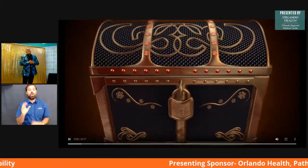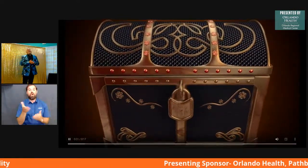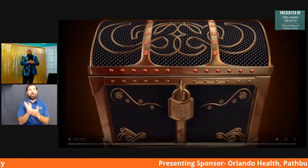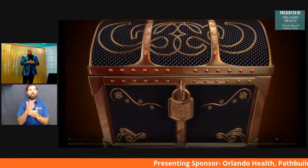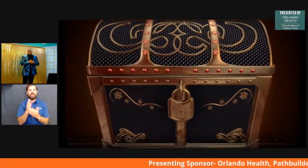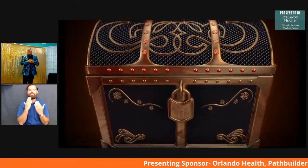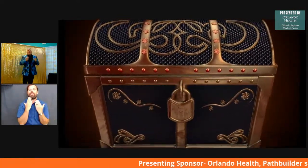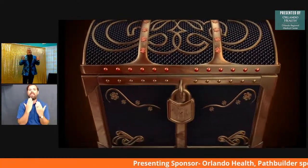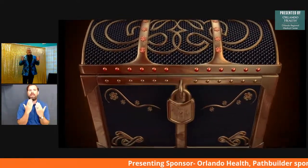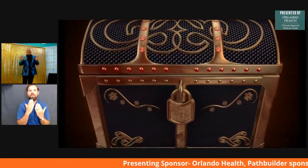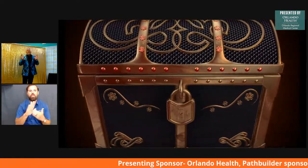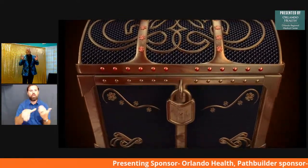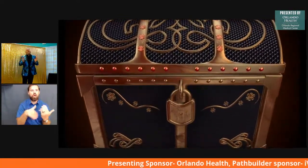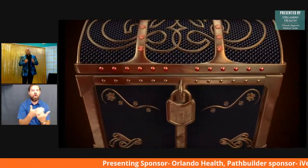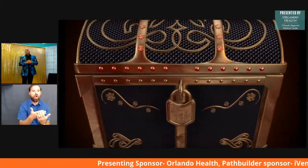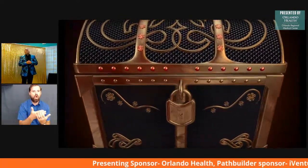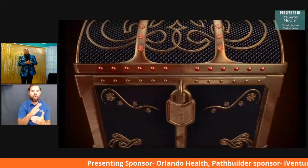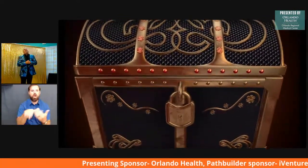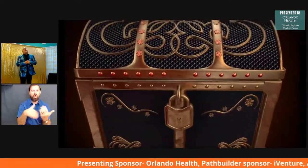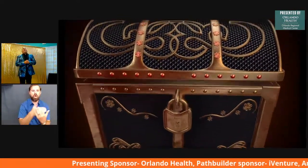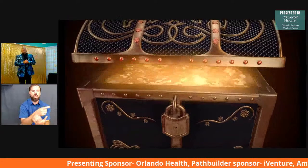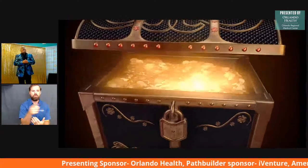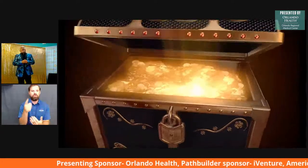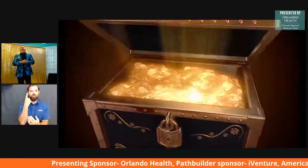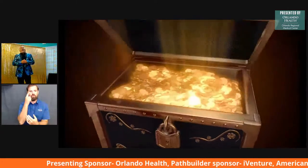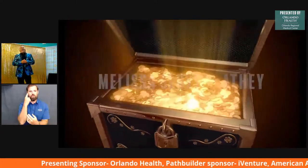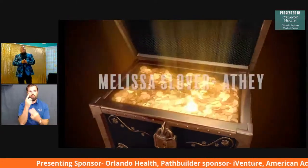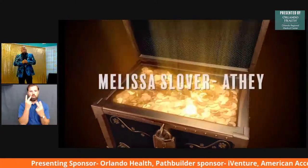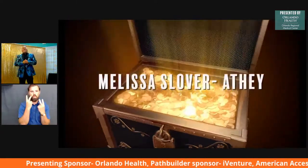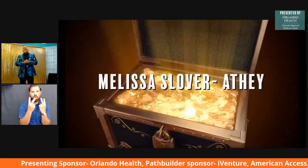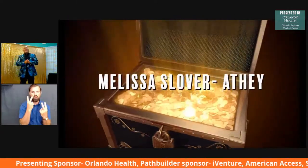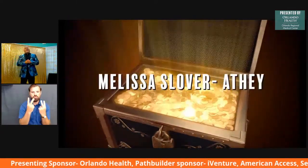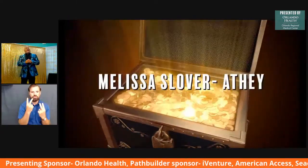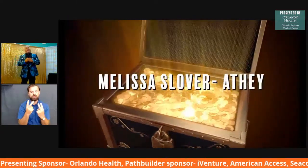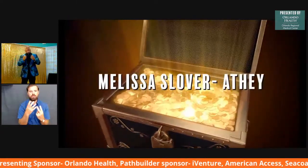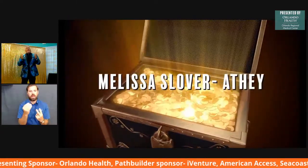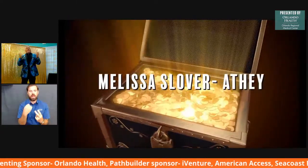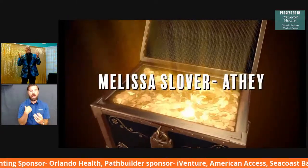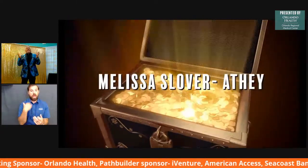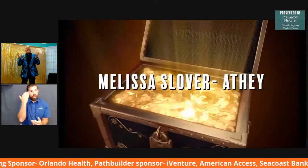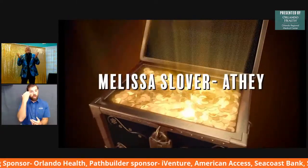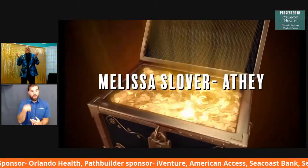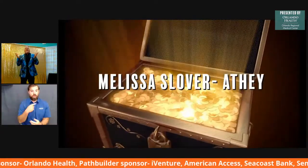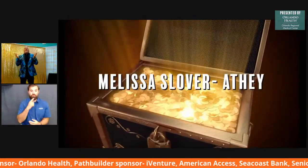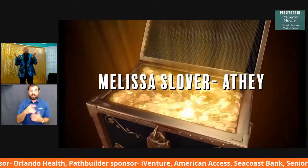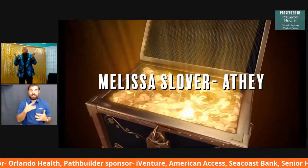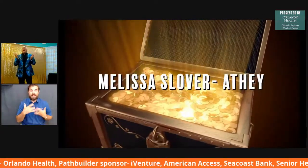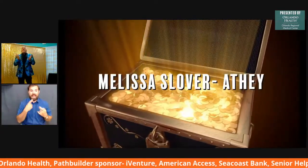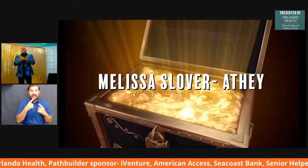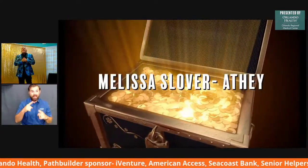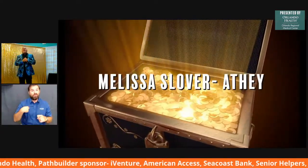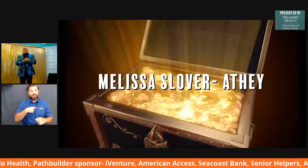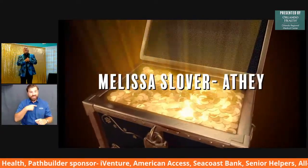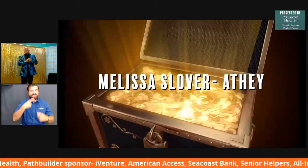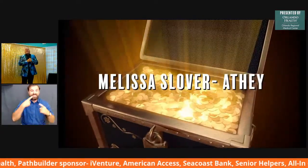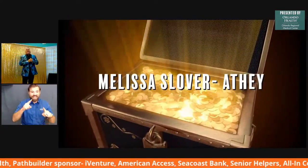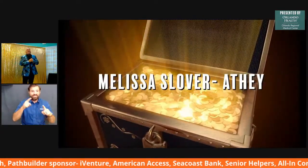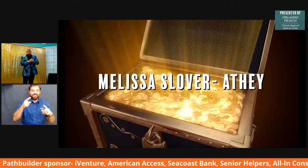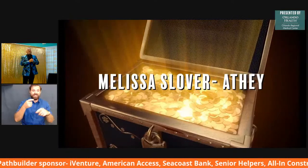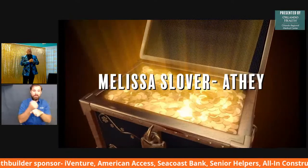All right, so thank you all of you for tuning in. And I know I'm really excited to announce we have reached